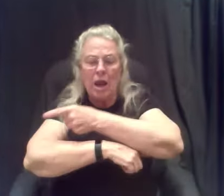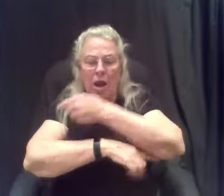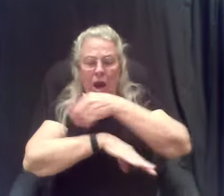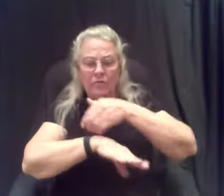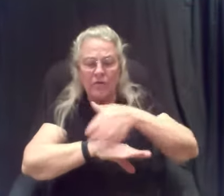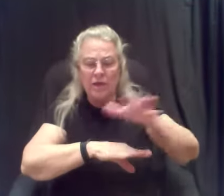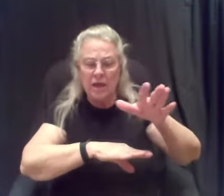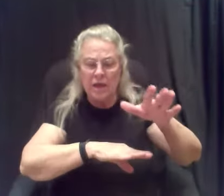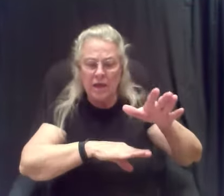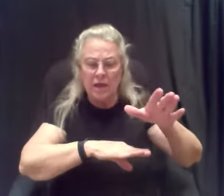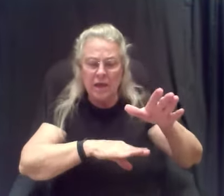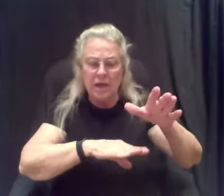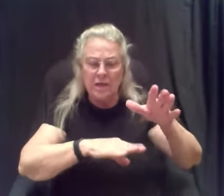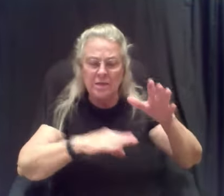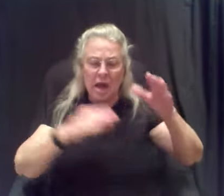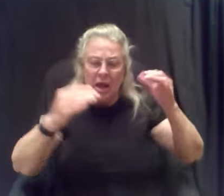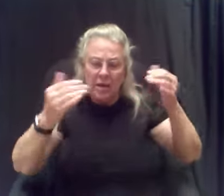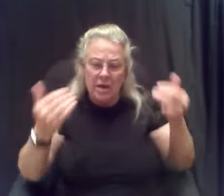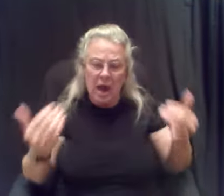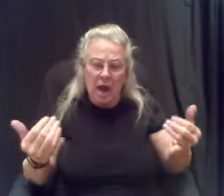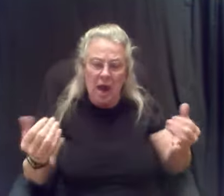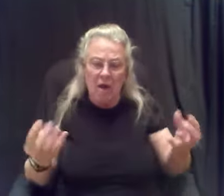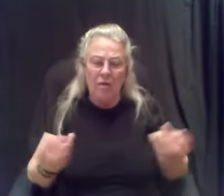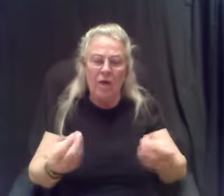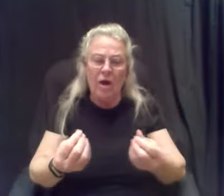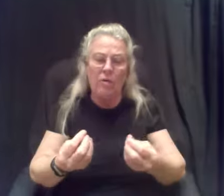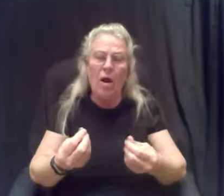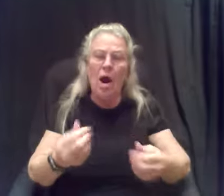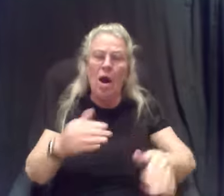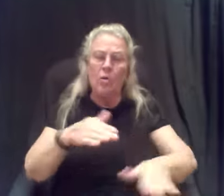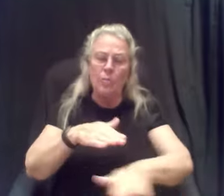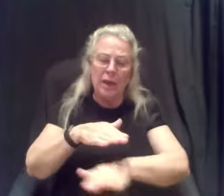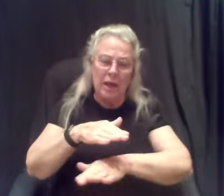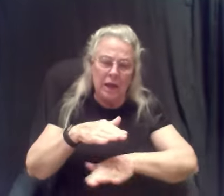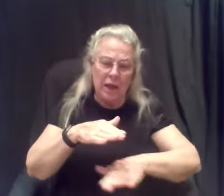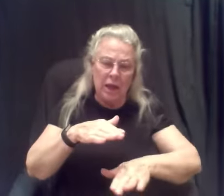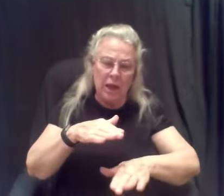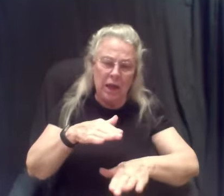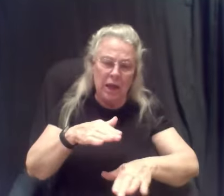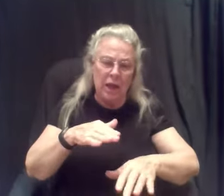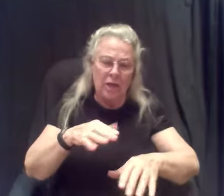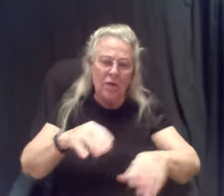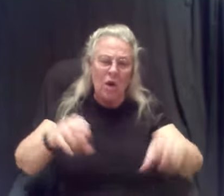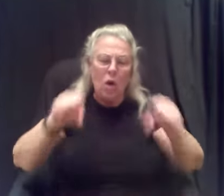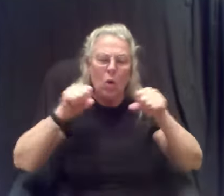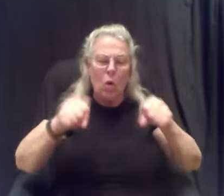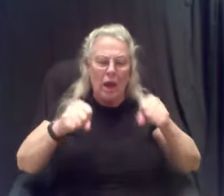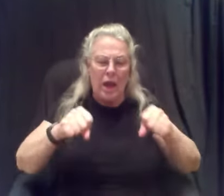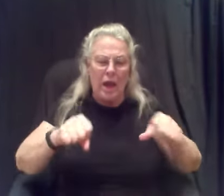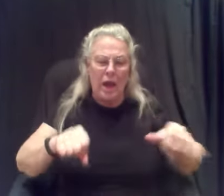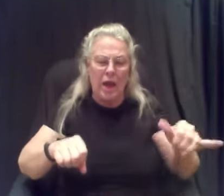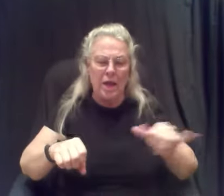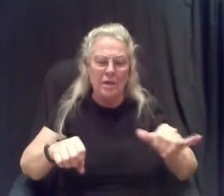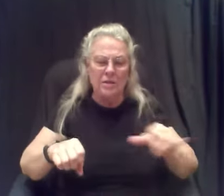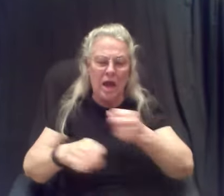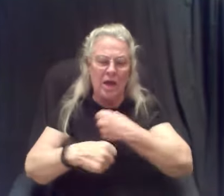flees, now the ground beneath, quakes as